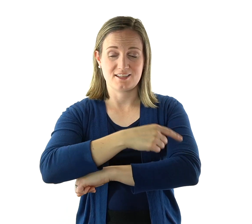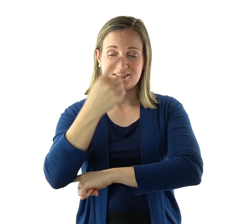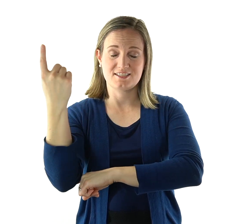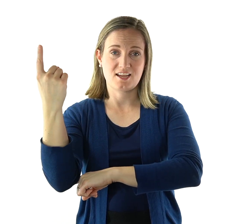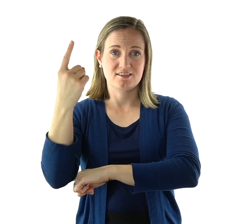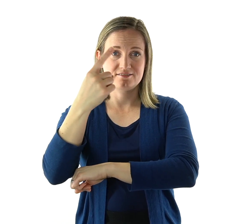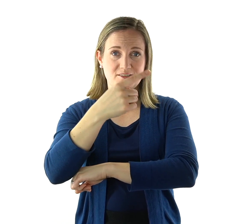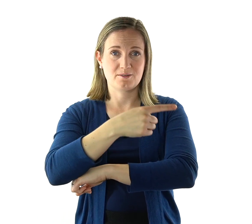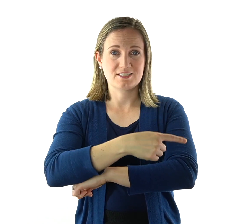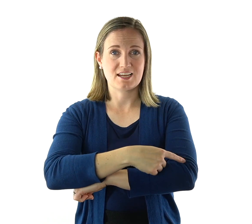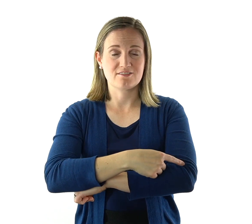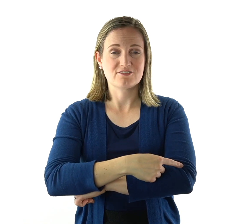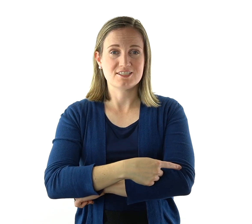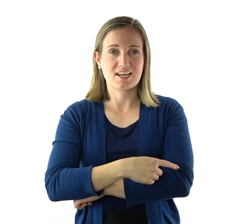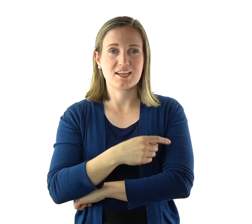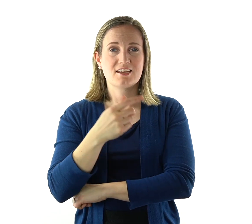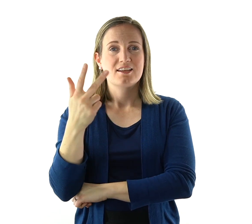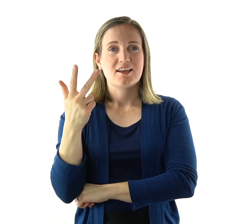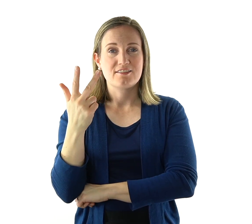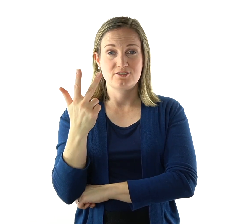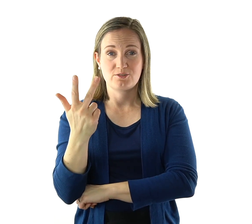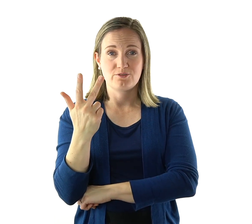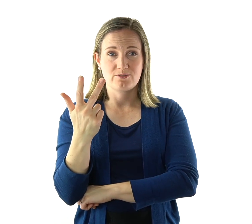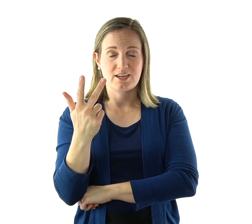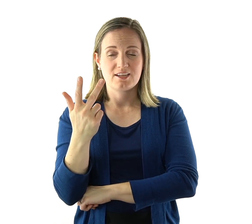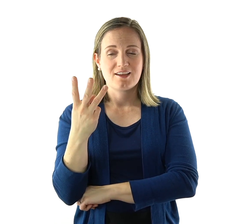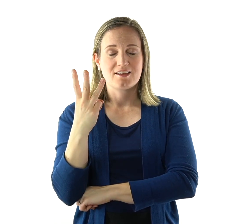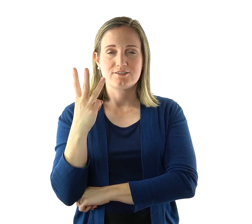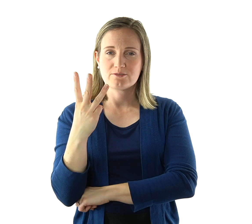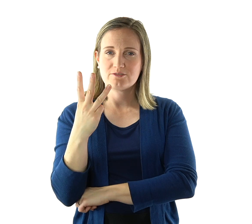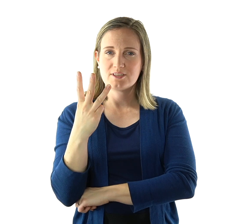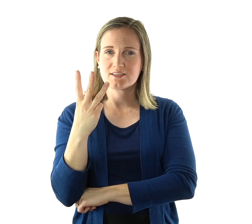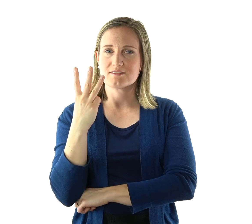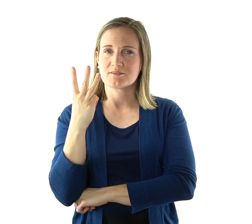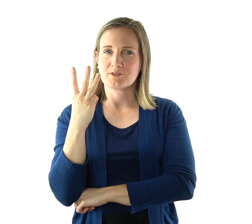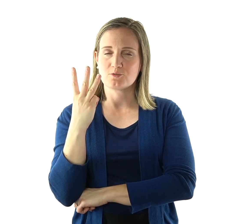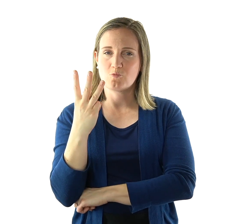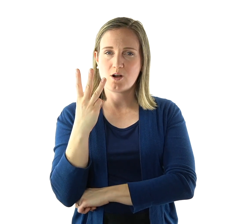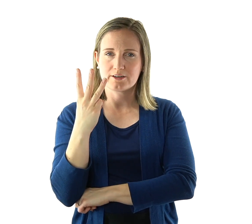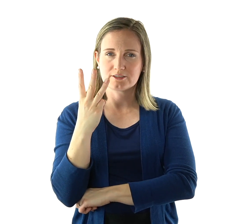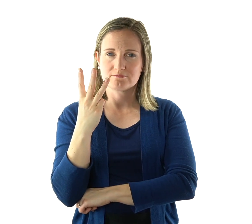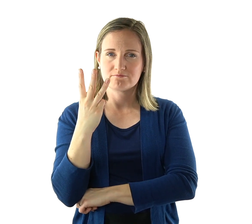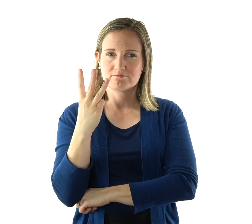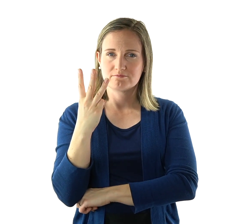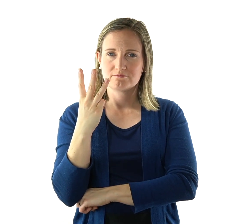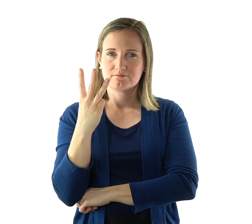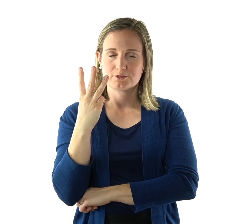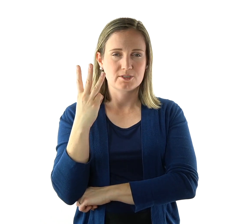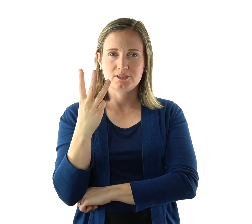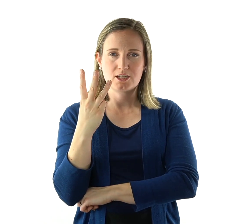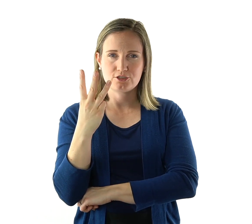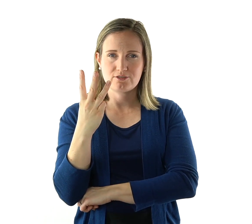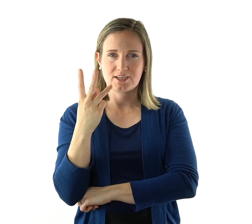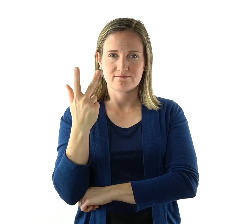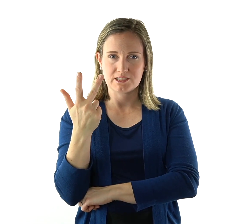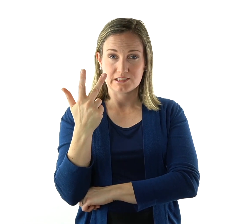the sun going down for a day, and then you do 3. And don't do this because this means water. So that's not 3, this is